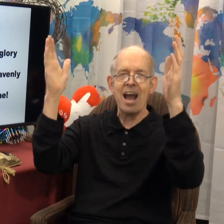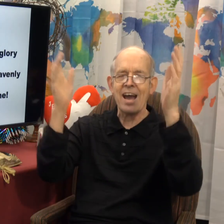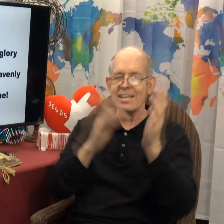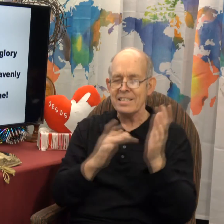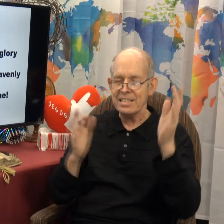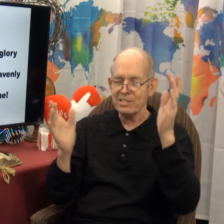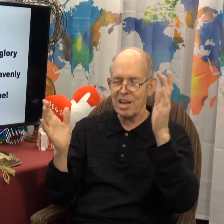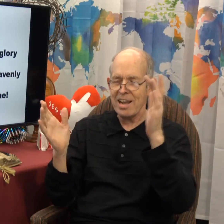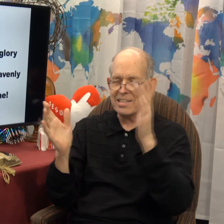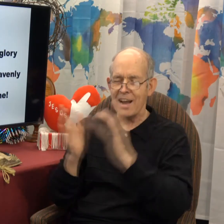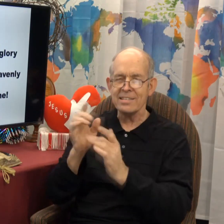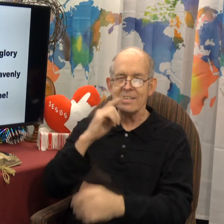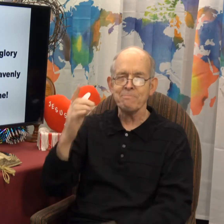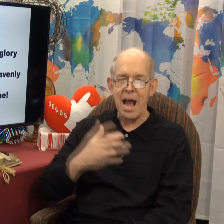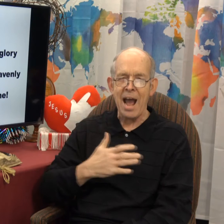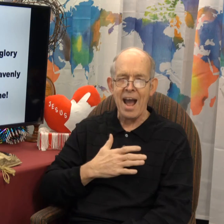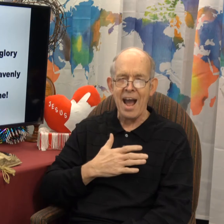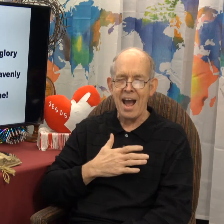Hallelujah. Jesus is